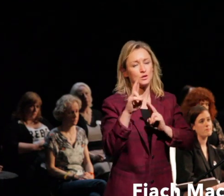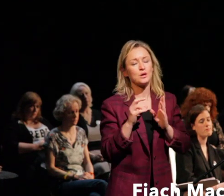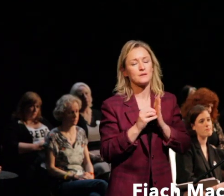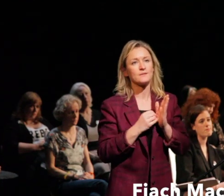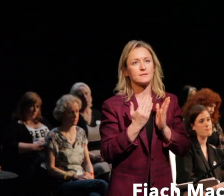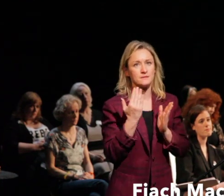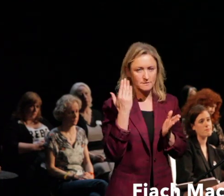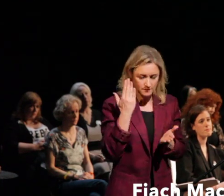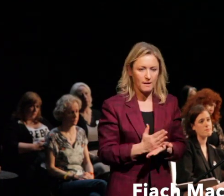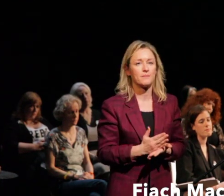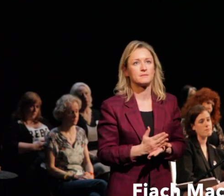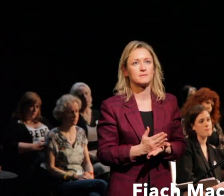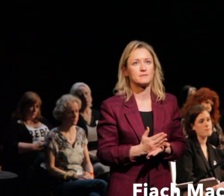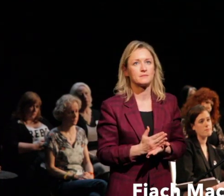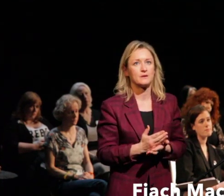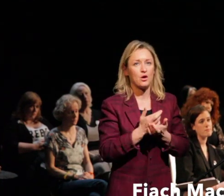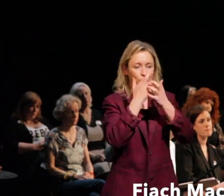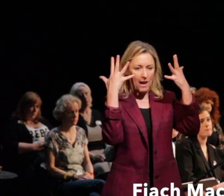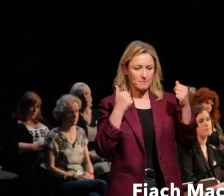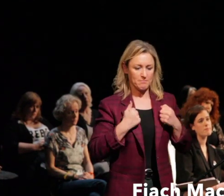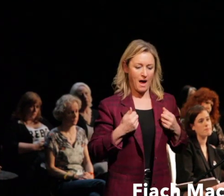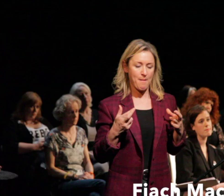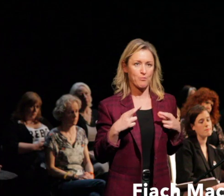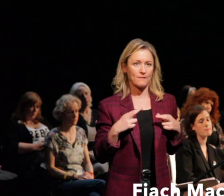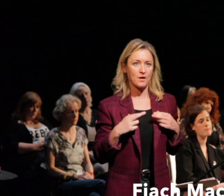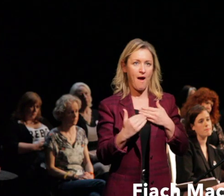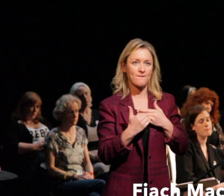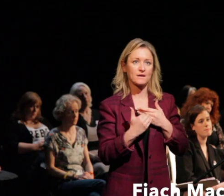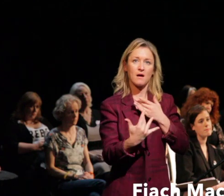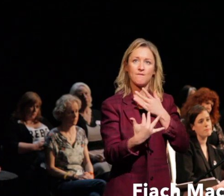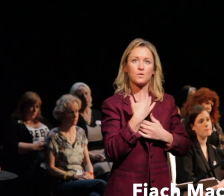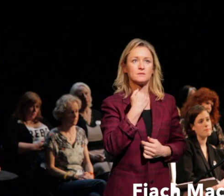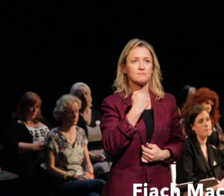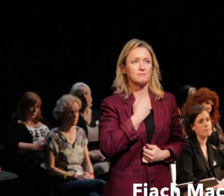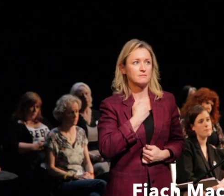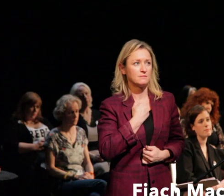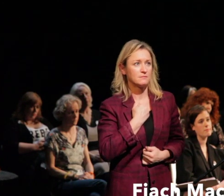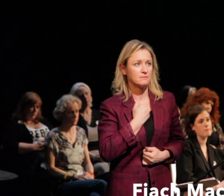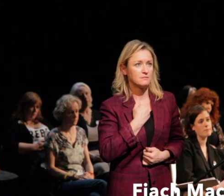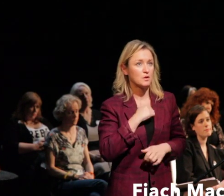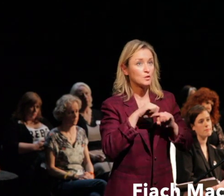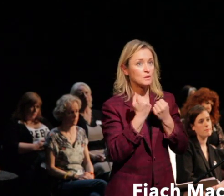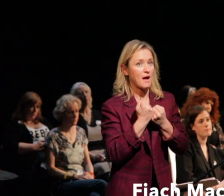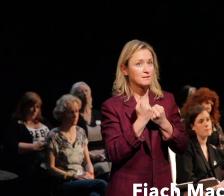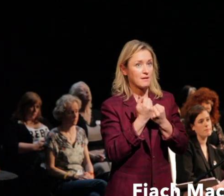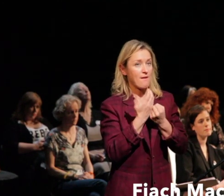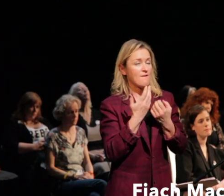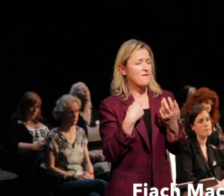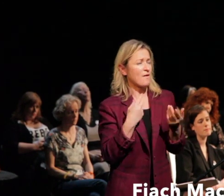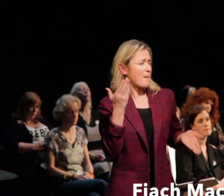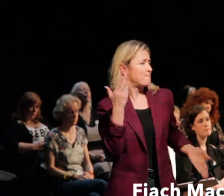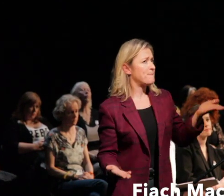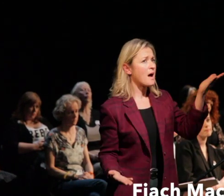to consider how my privilege affects the things I say and do. Society is overwhelmingly biased towards the male